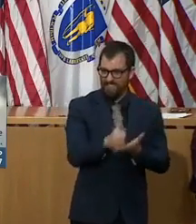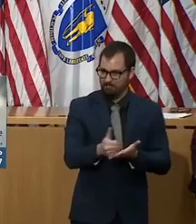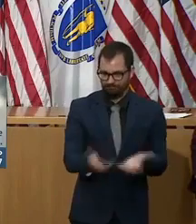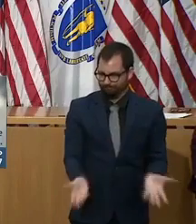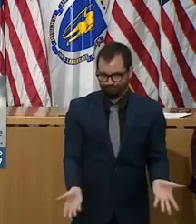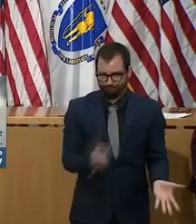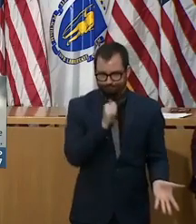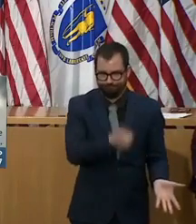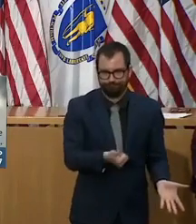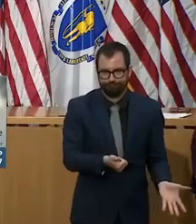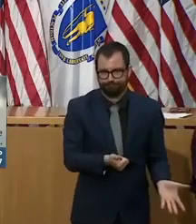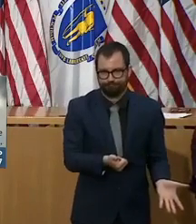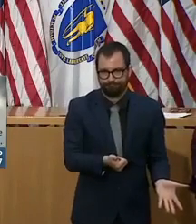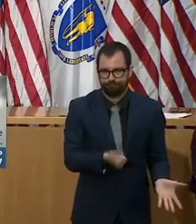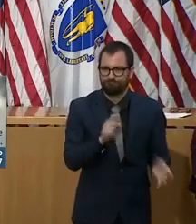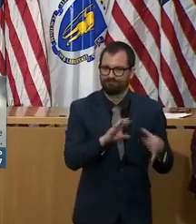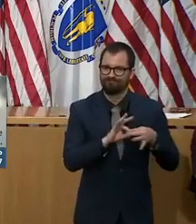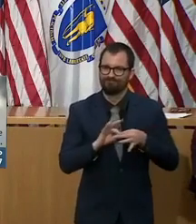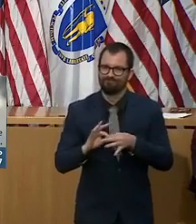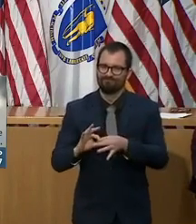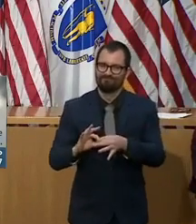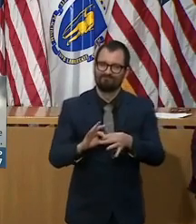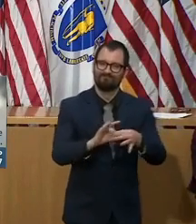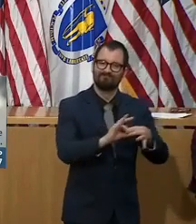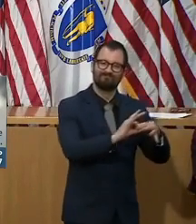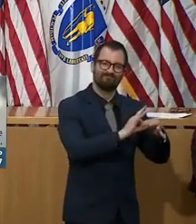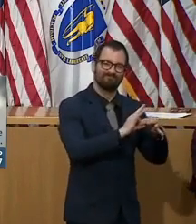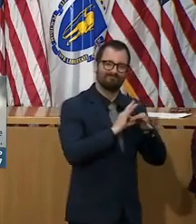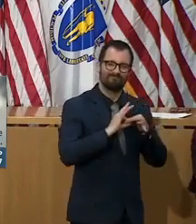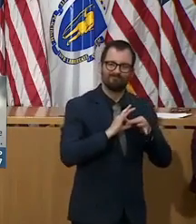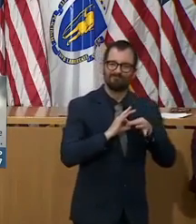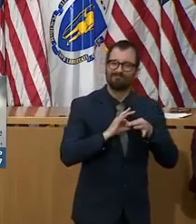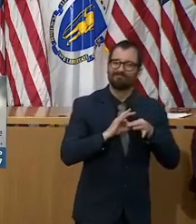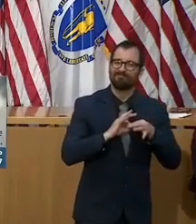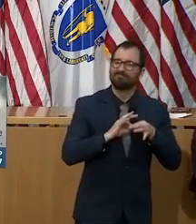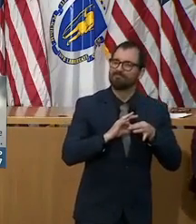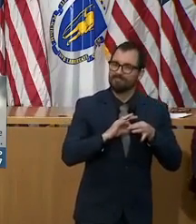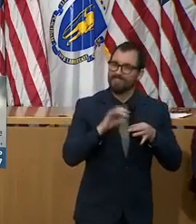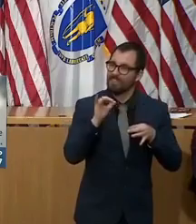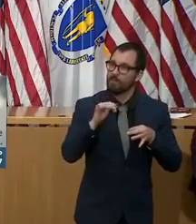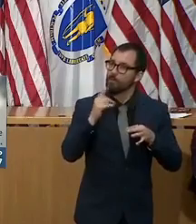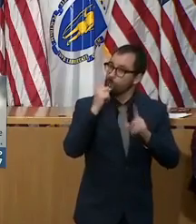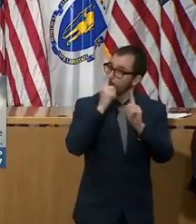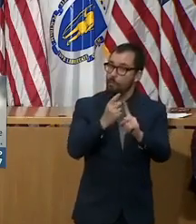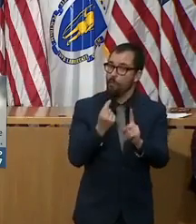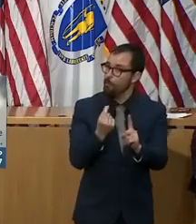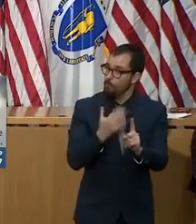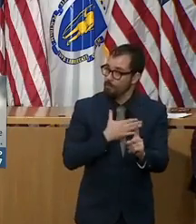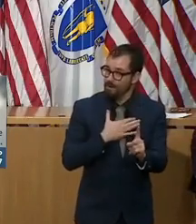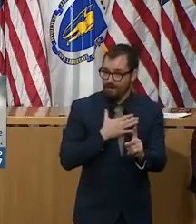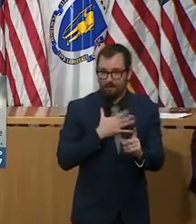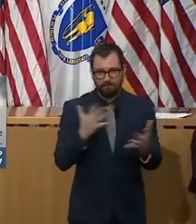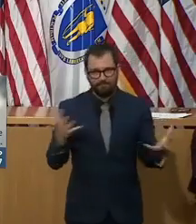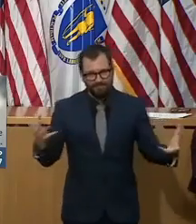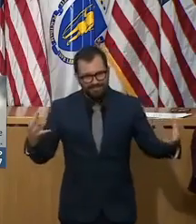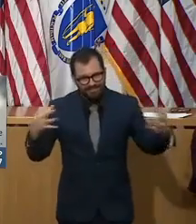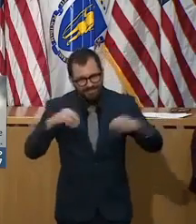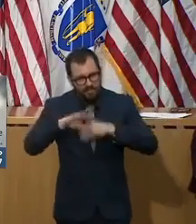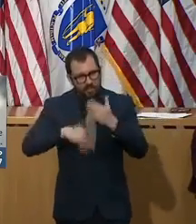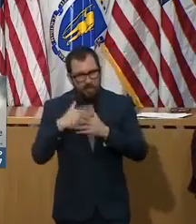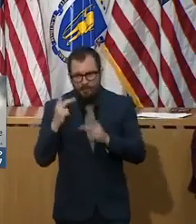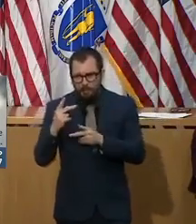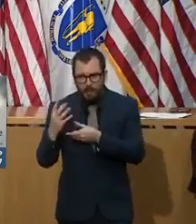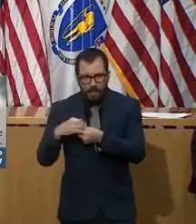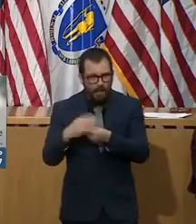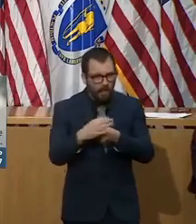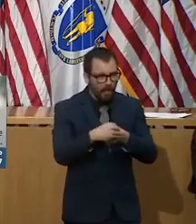engage around what is, for all of us, new ground is very helpful. I mean, we would much rather try and figure that stuff out